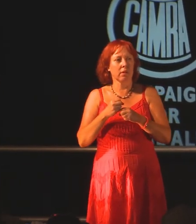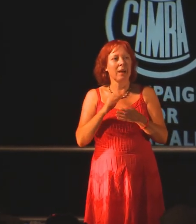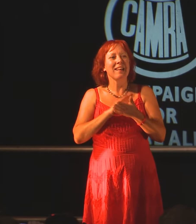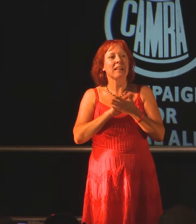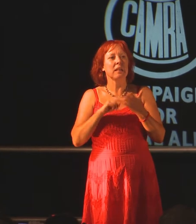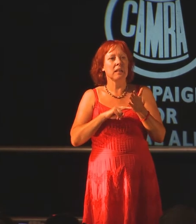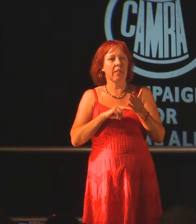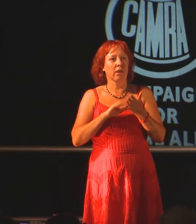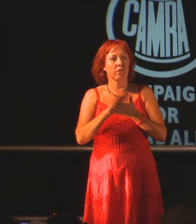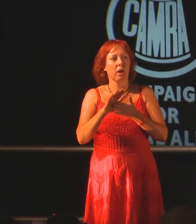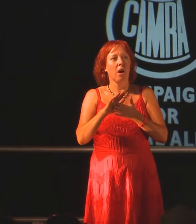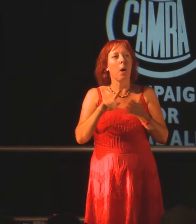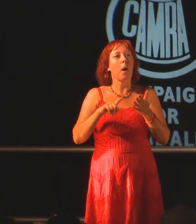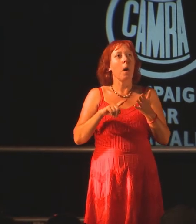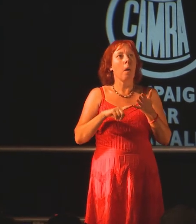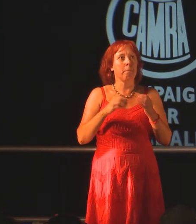Nethergate Umbor Magna.